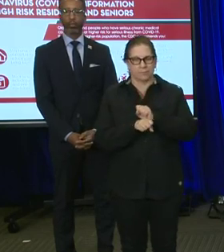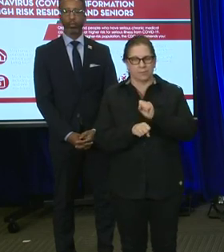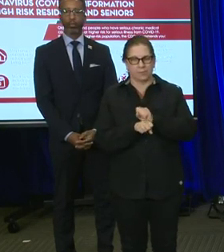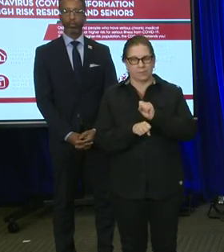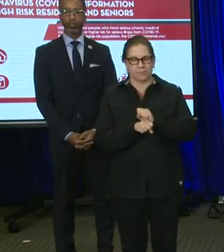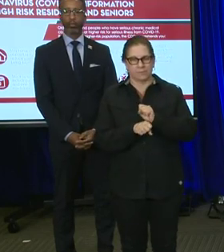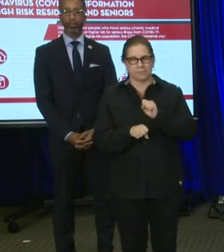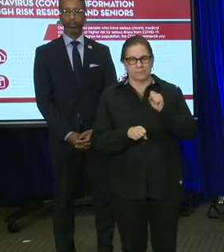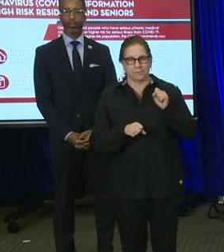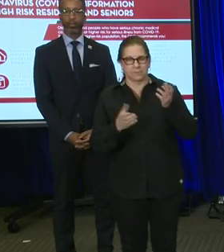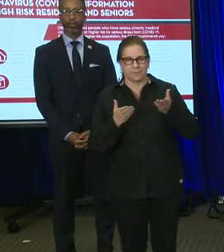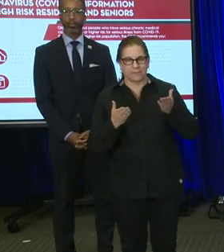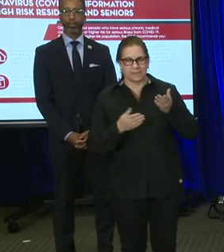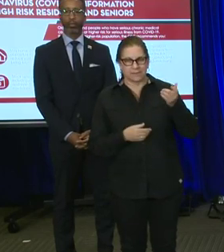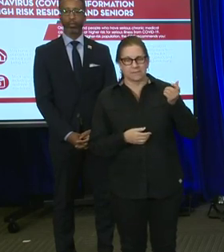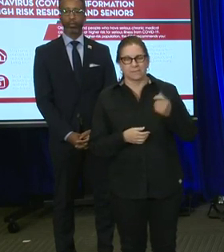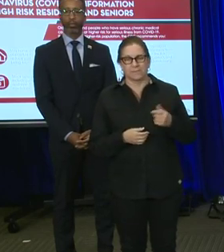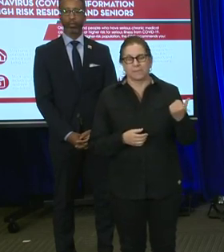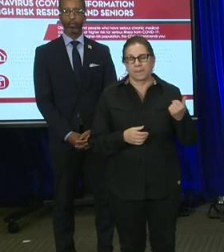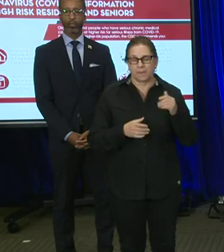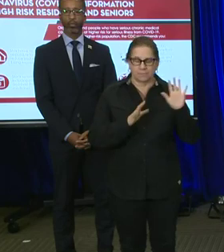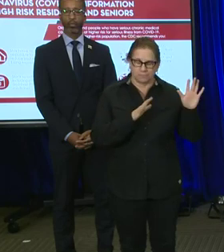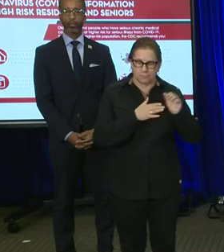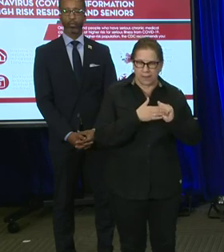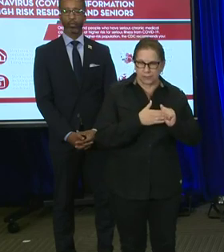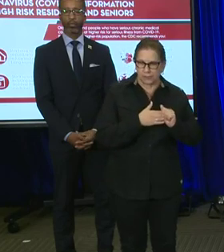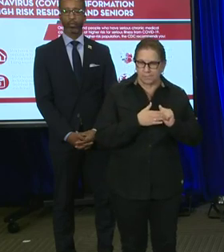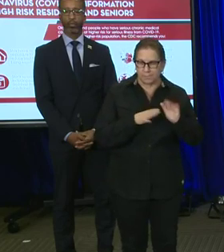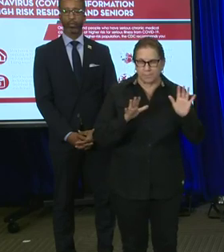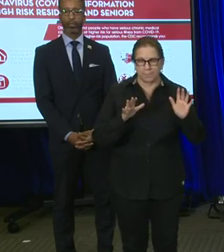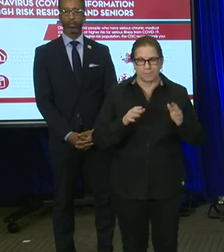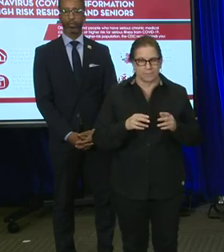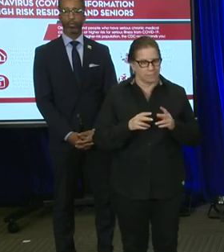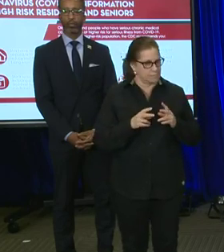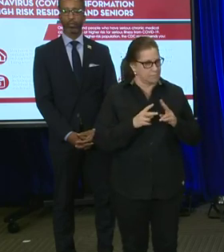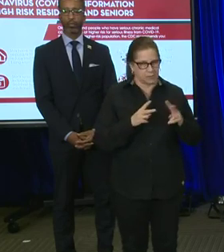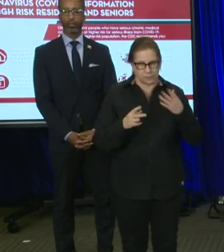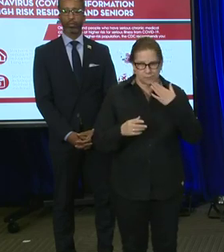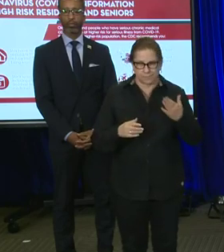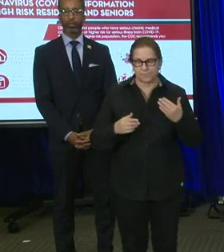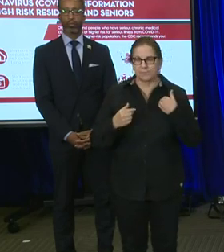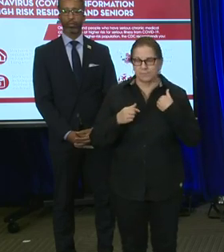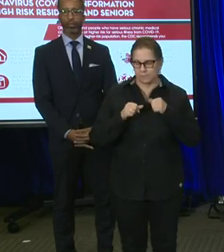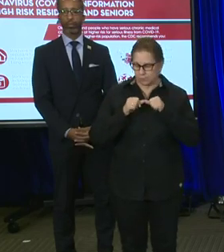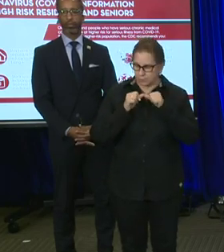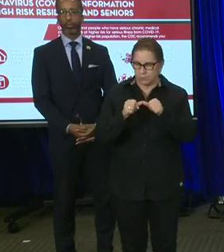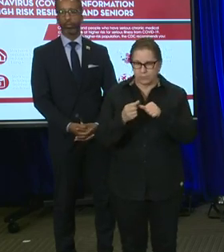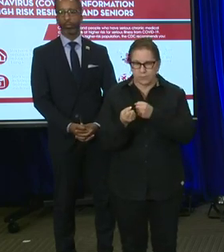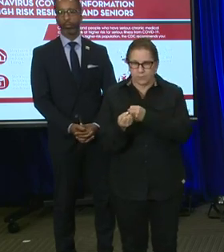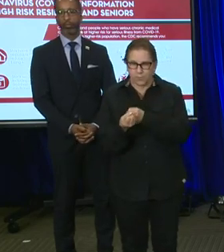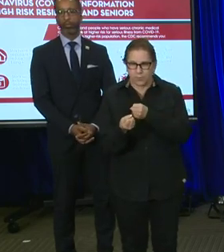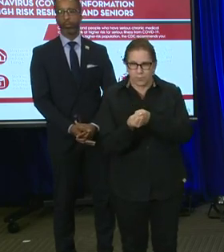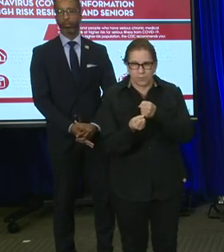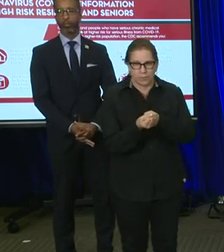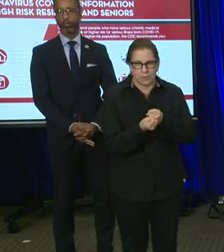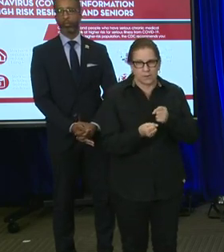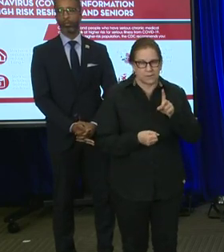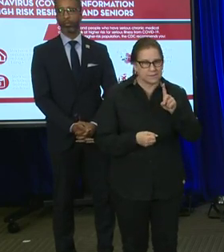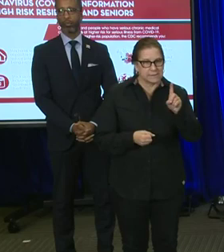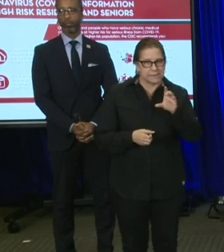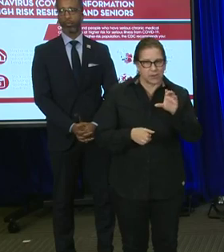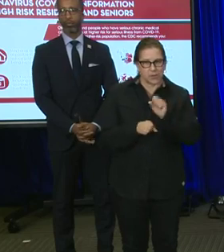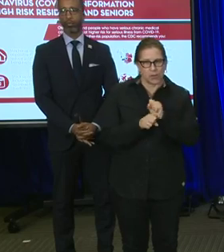of Mayor Bowser, we are taking action to allow continued support for District of Columbia workers who will need to